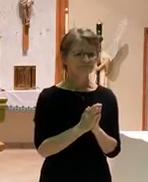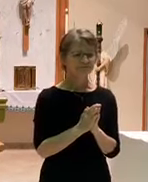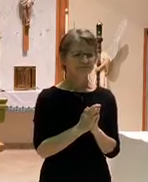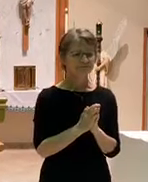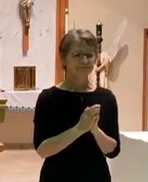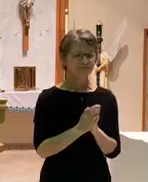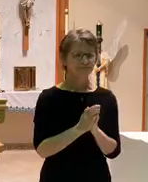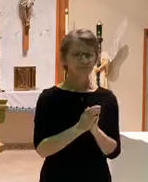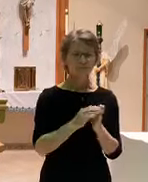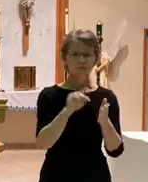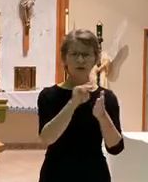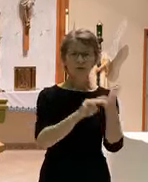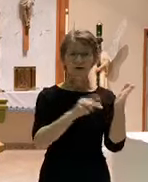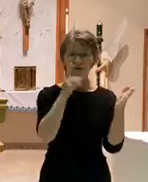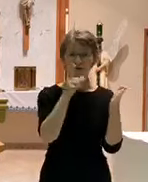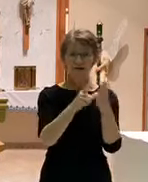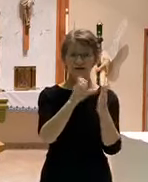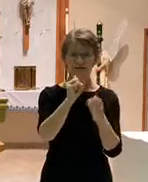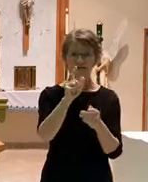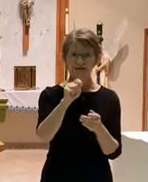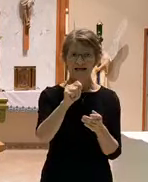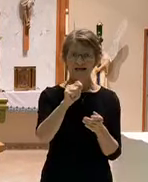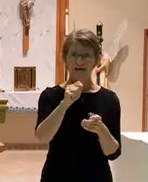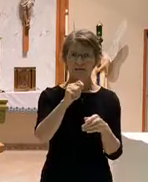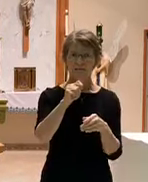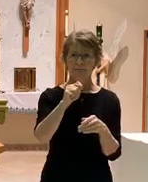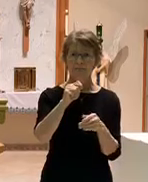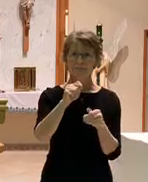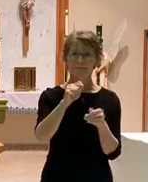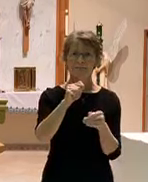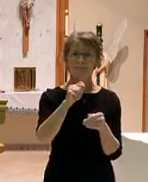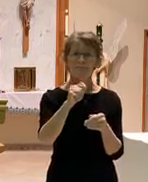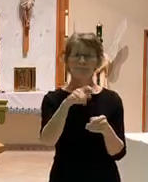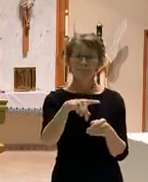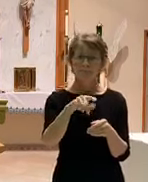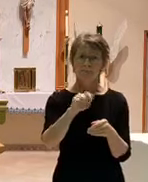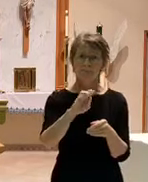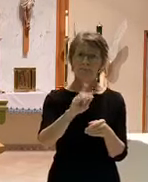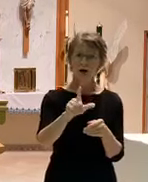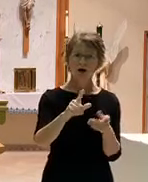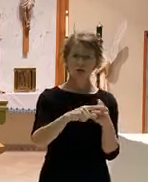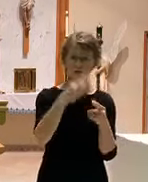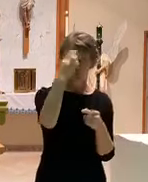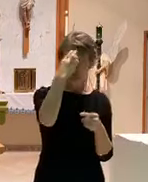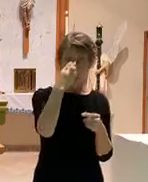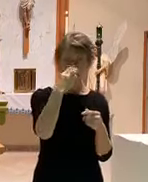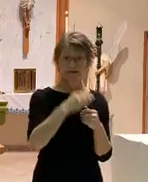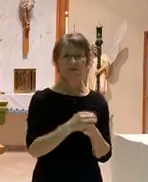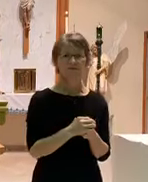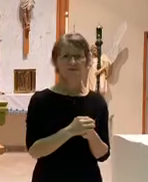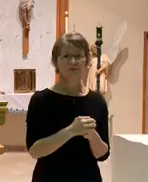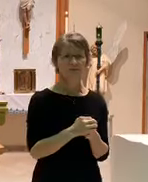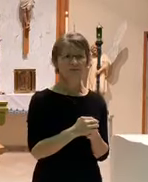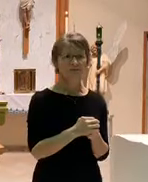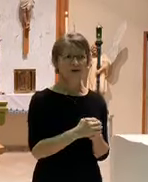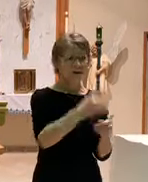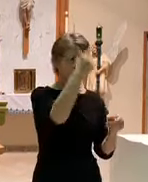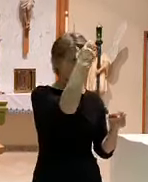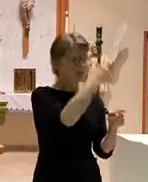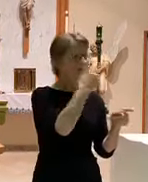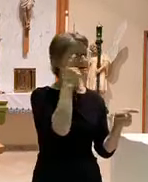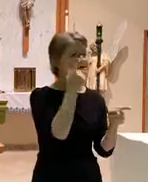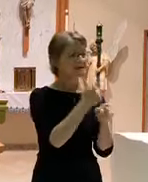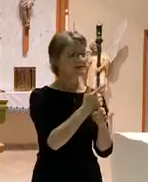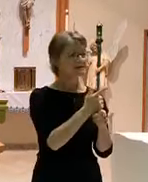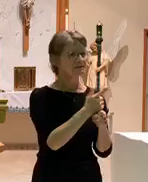A reading from the letter of St. Paul to the Romans. Brothers and sisters, I speak the truth in Christ.